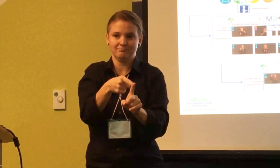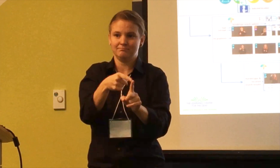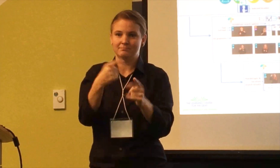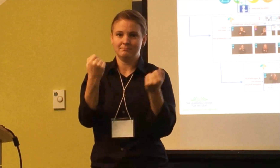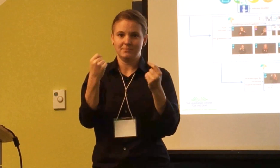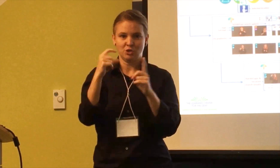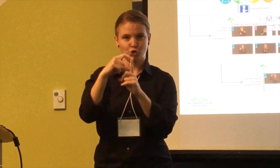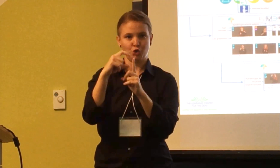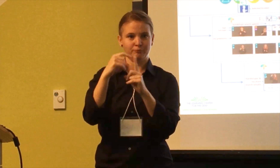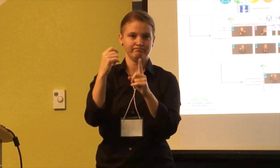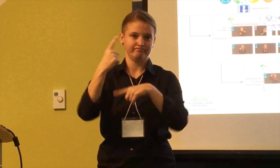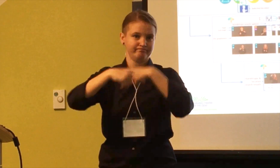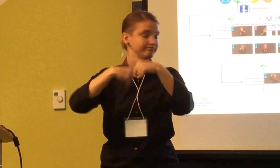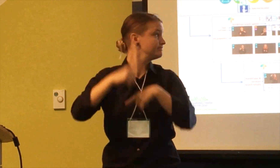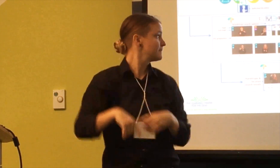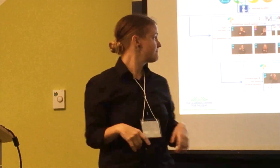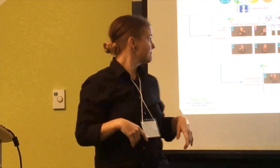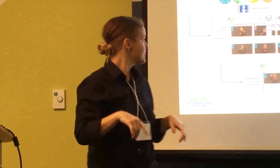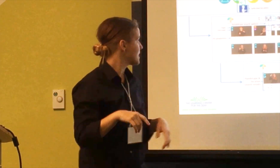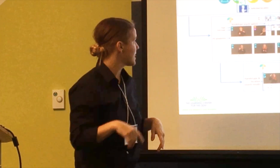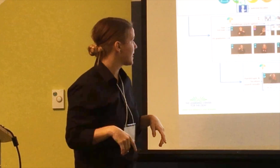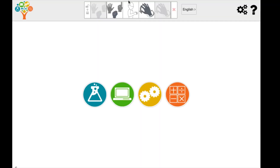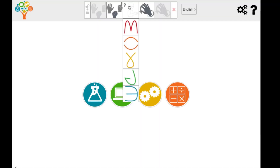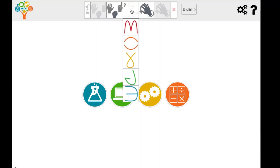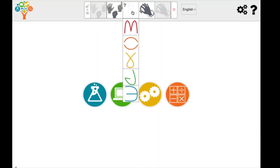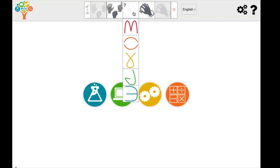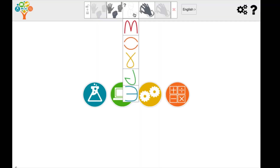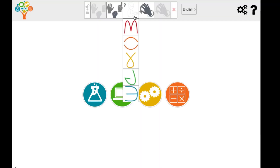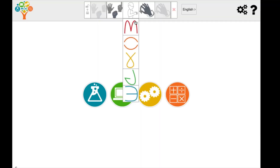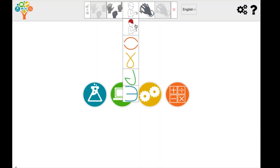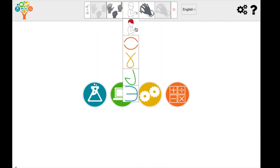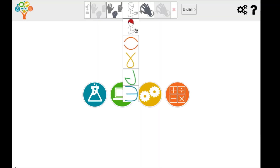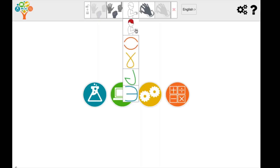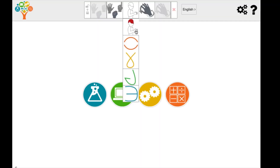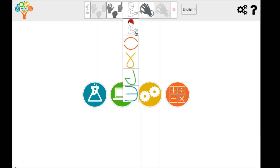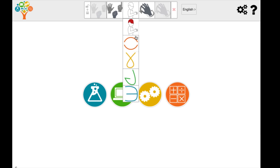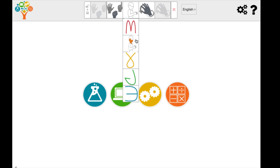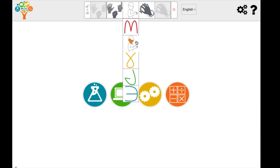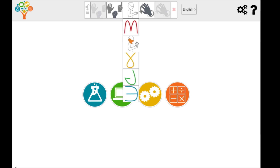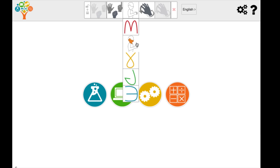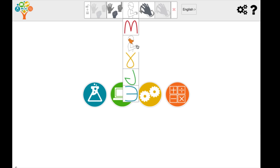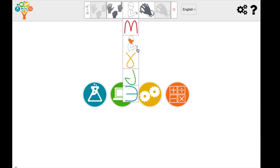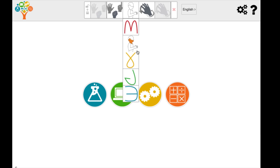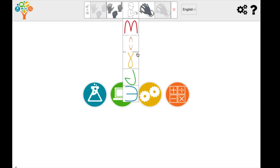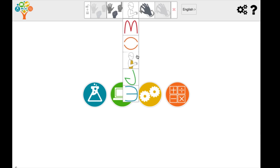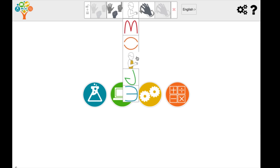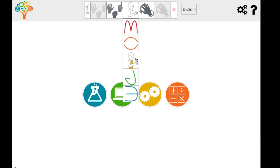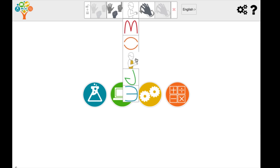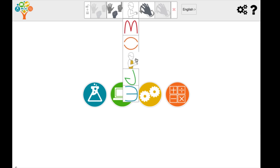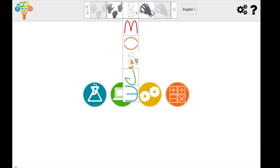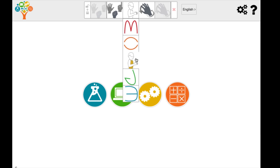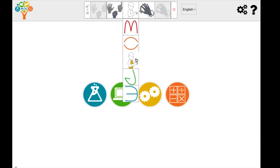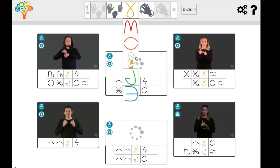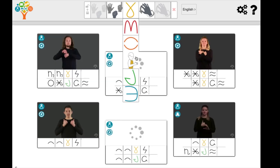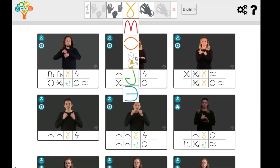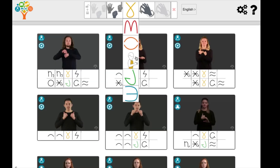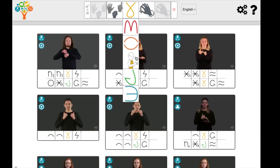there in the search features so that you can kind of whittle down what you're looking for. It's an interactive search, so if you select one